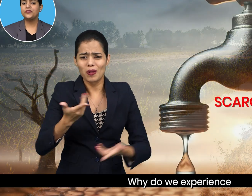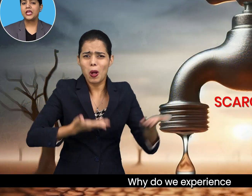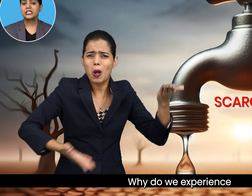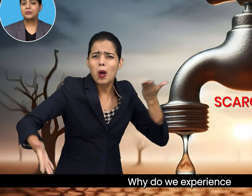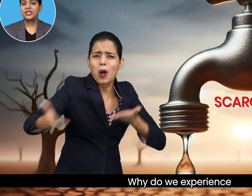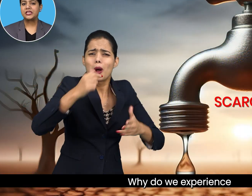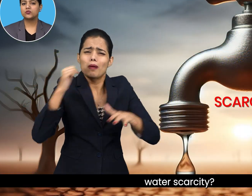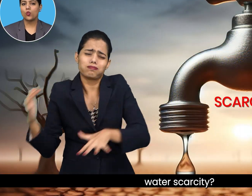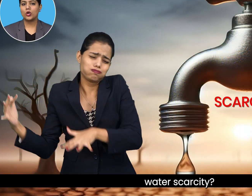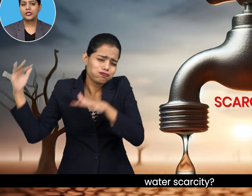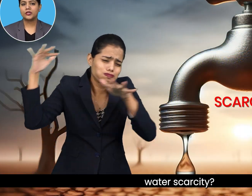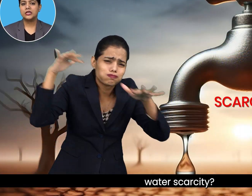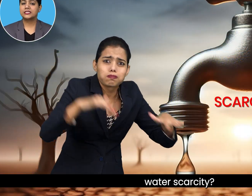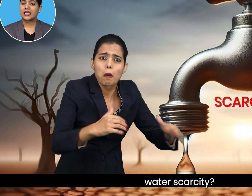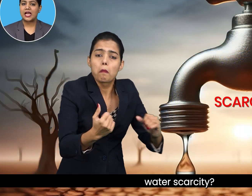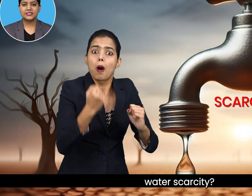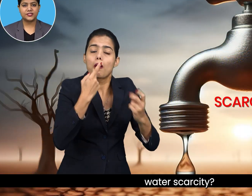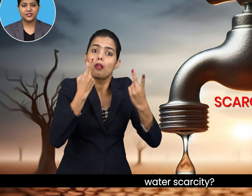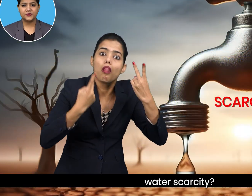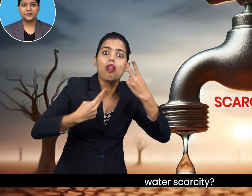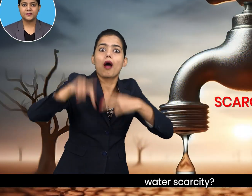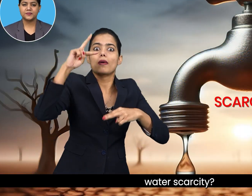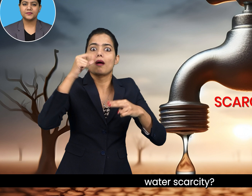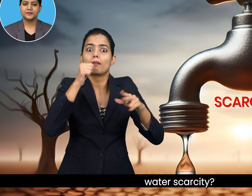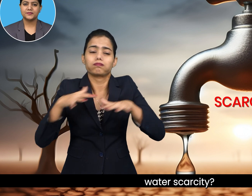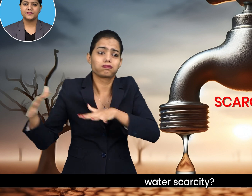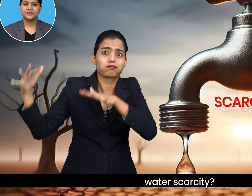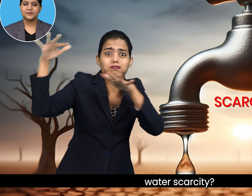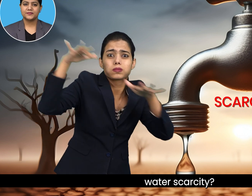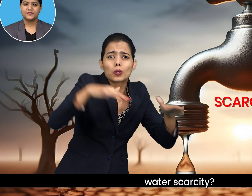Why do we experience water scarcity?